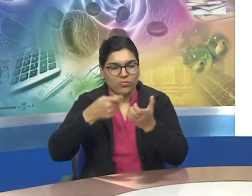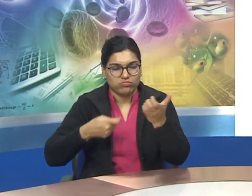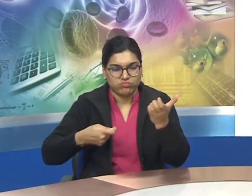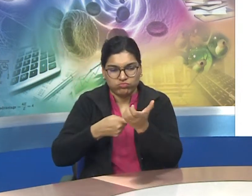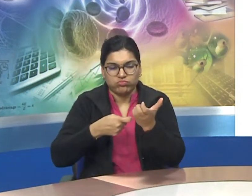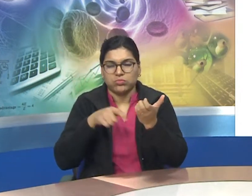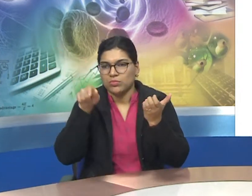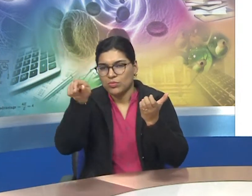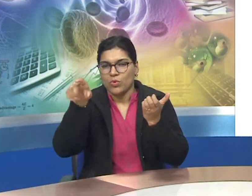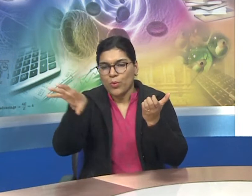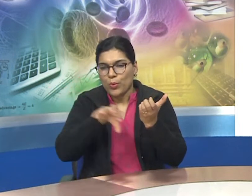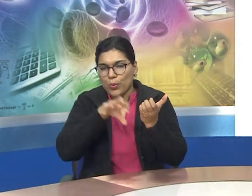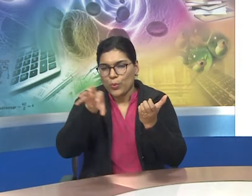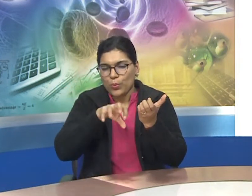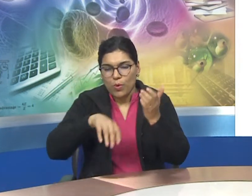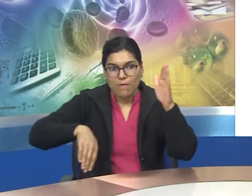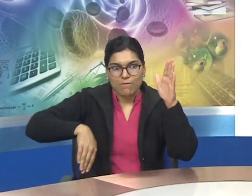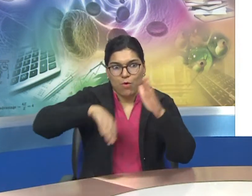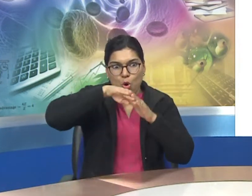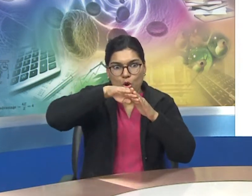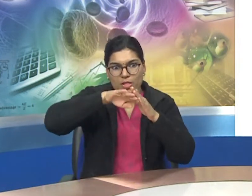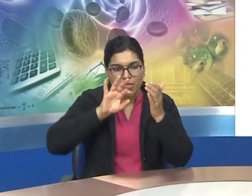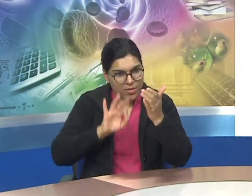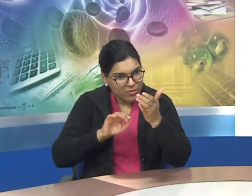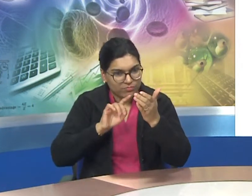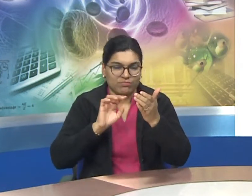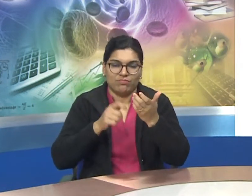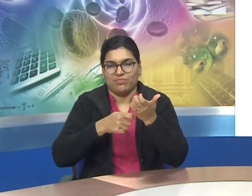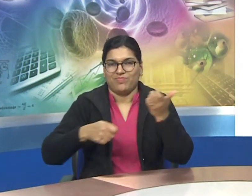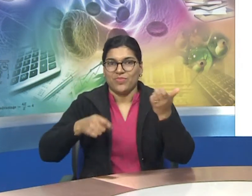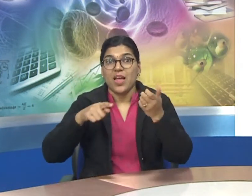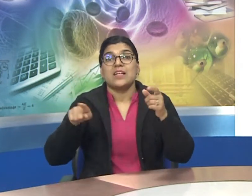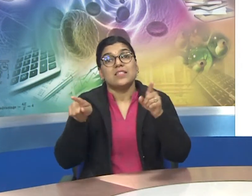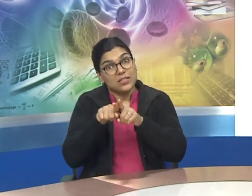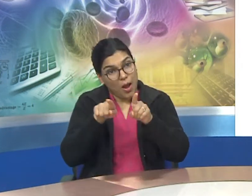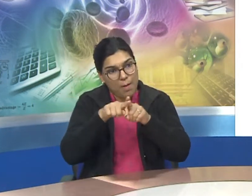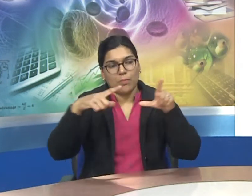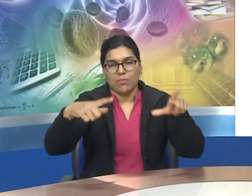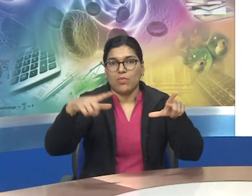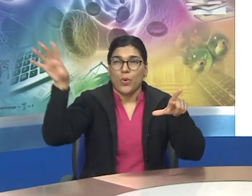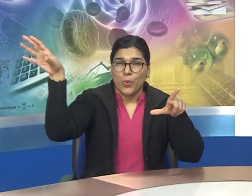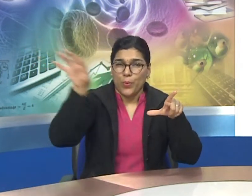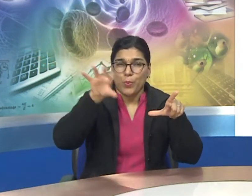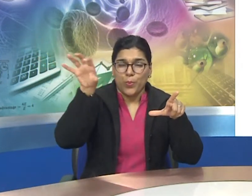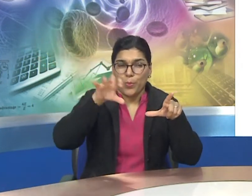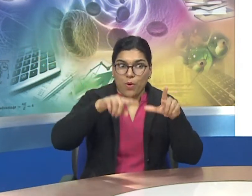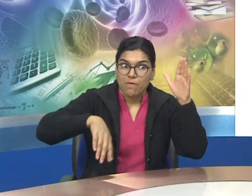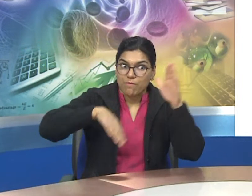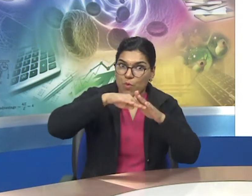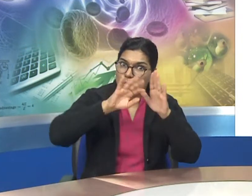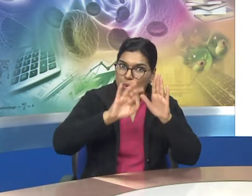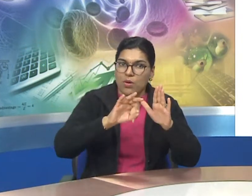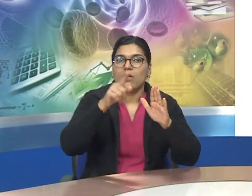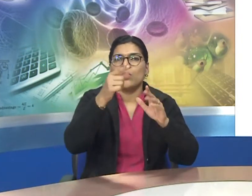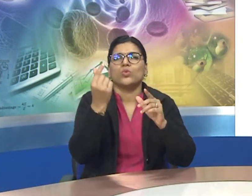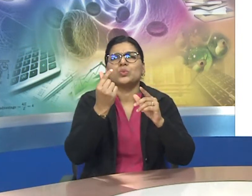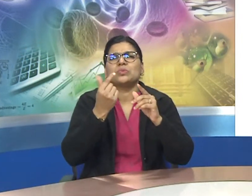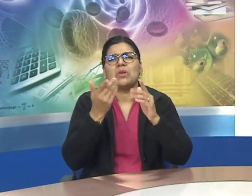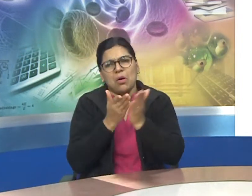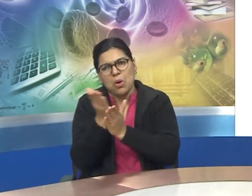has the plates, which you can see they are all in square or rectangle shapes.